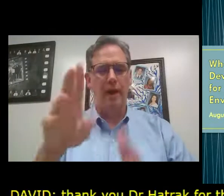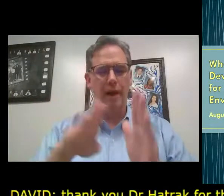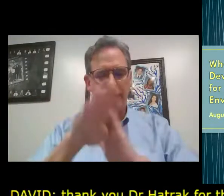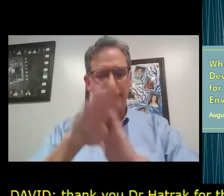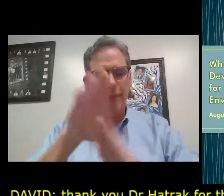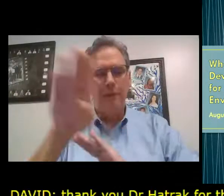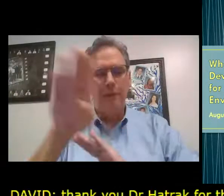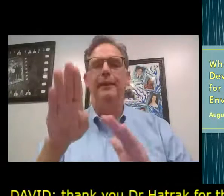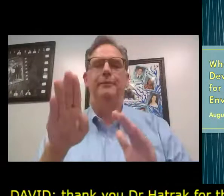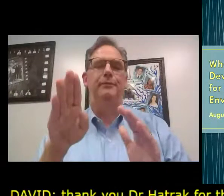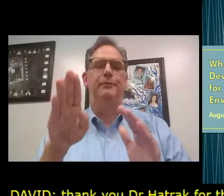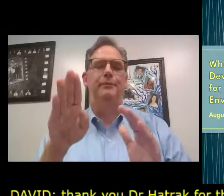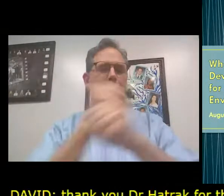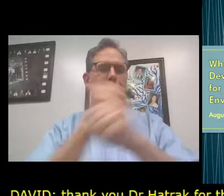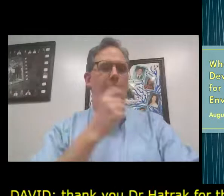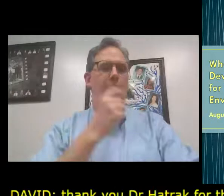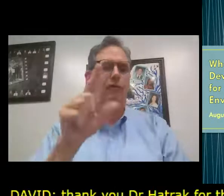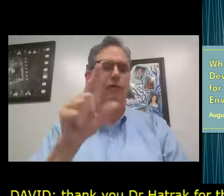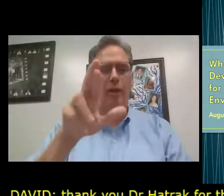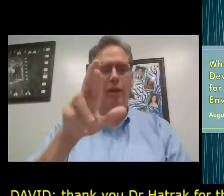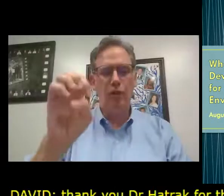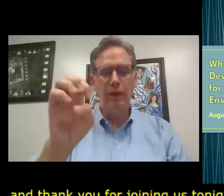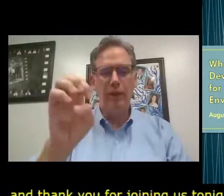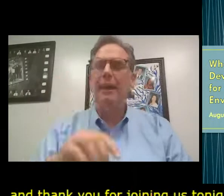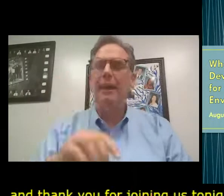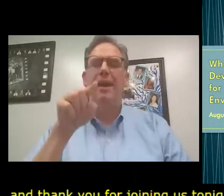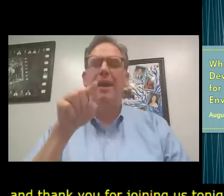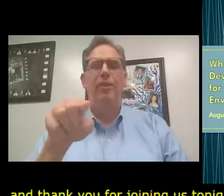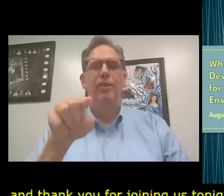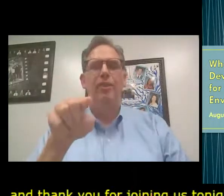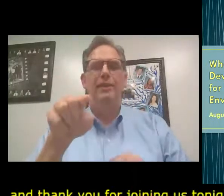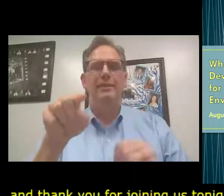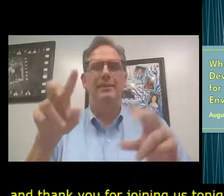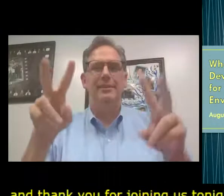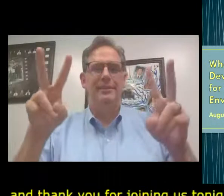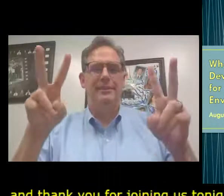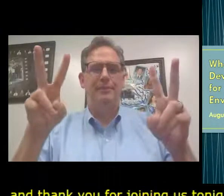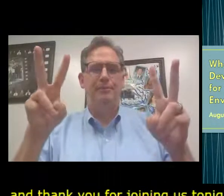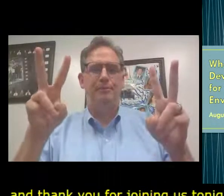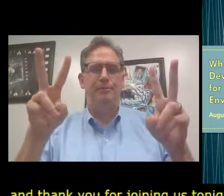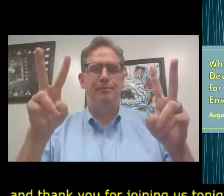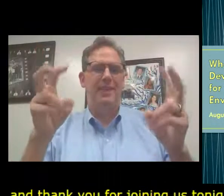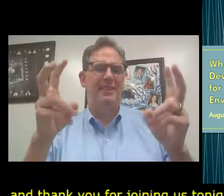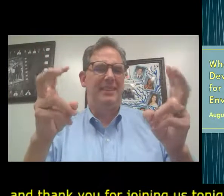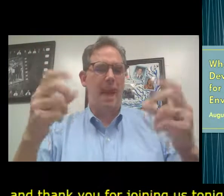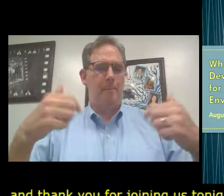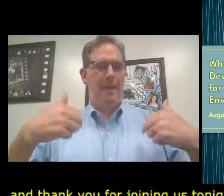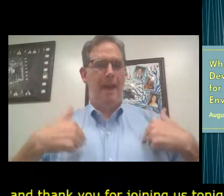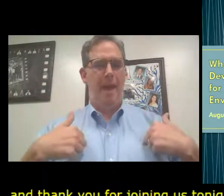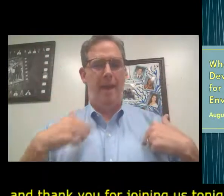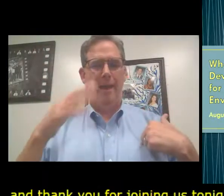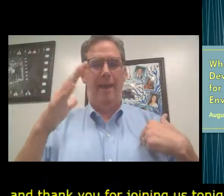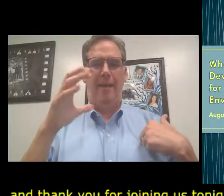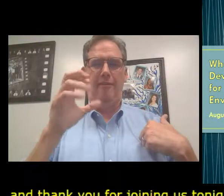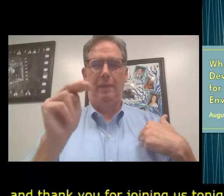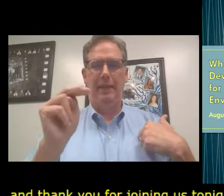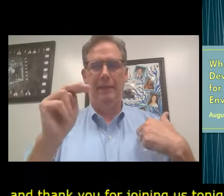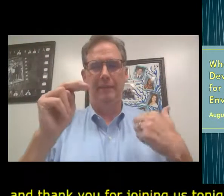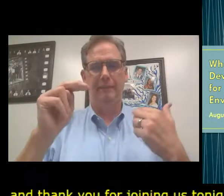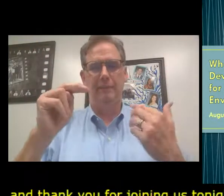As Dr. Hattrack mentioned, my title, Whole Child Development: The Fight for LRE.